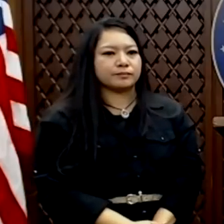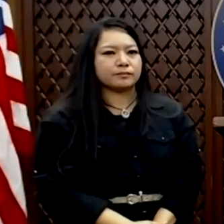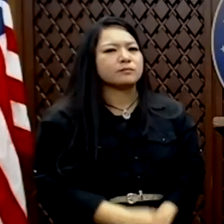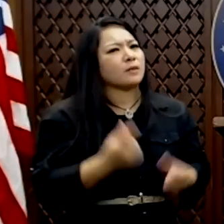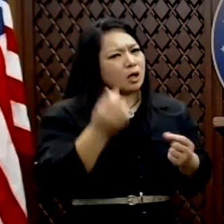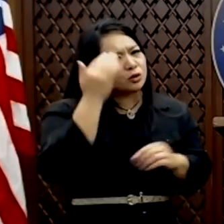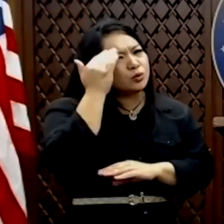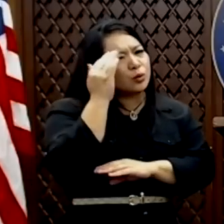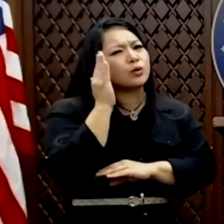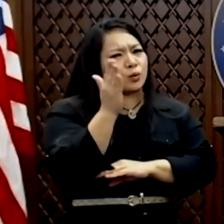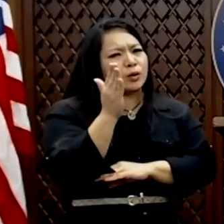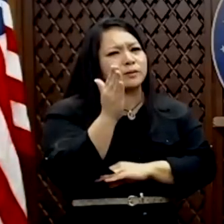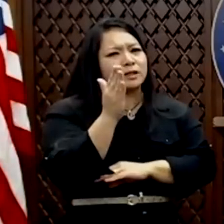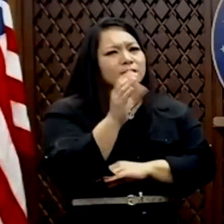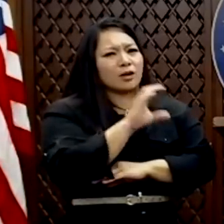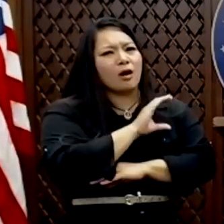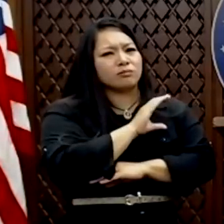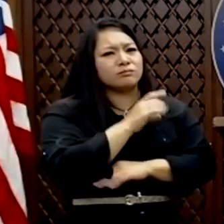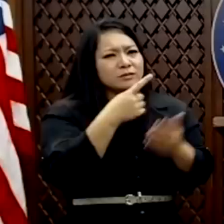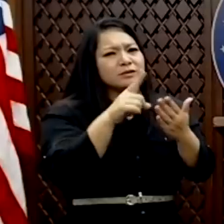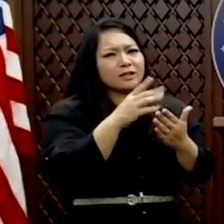Okay, and there will be checkpoints.